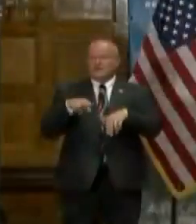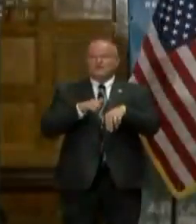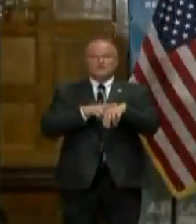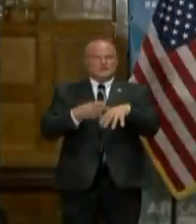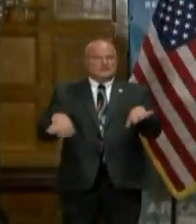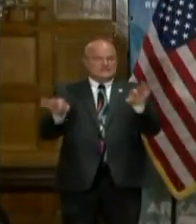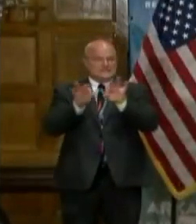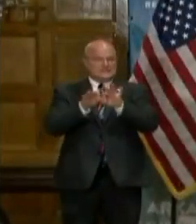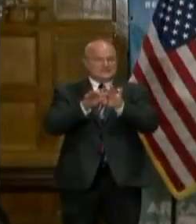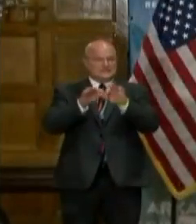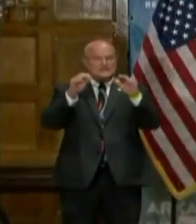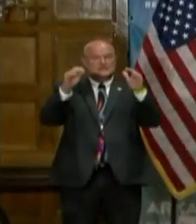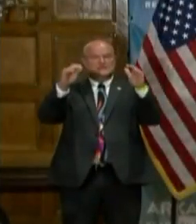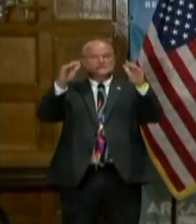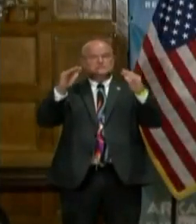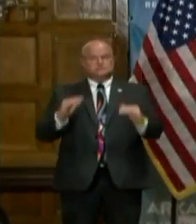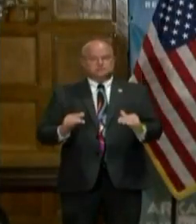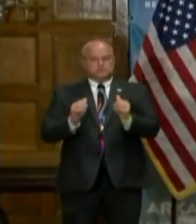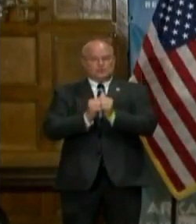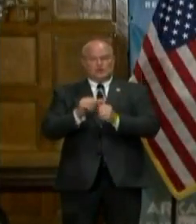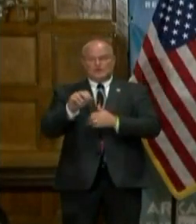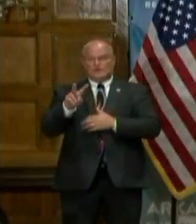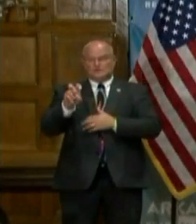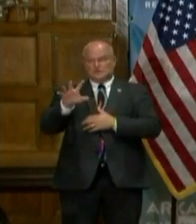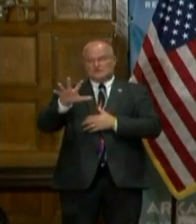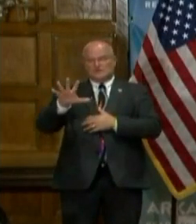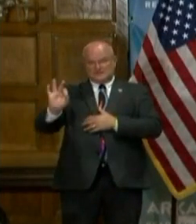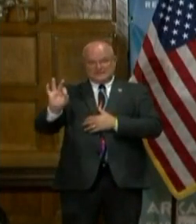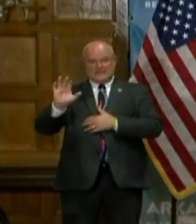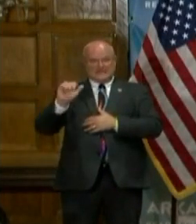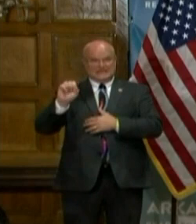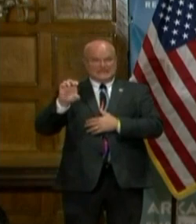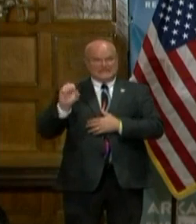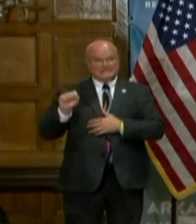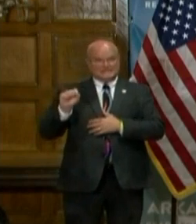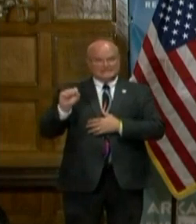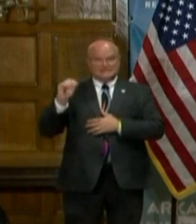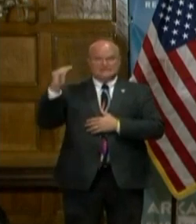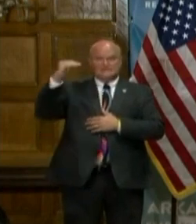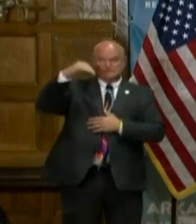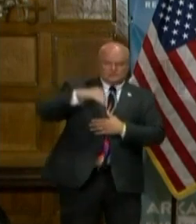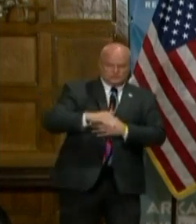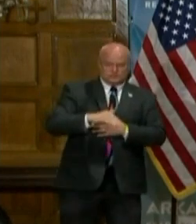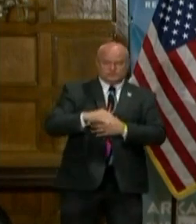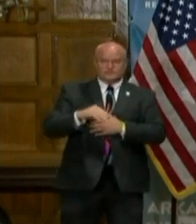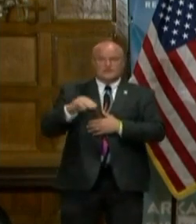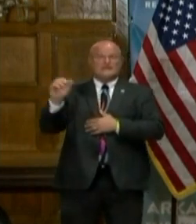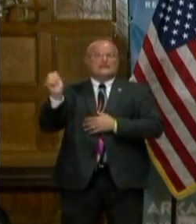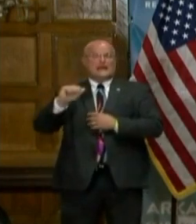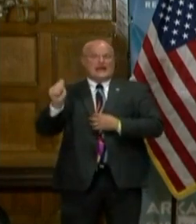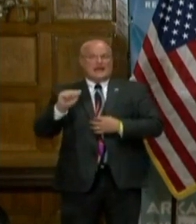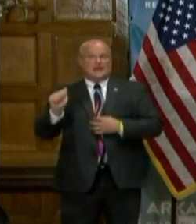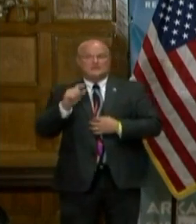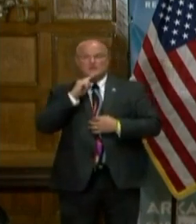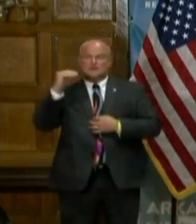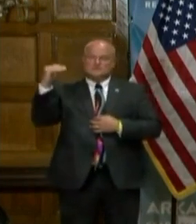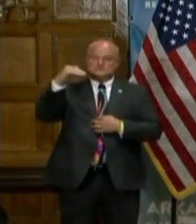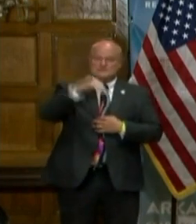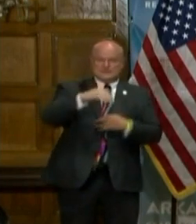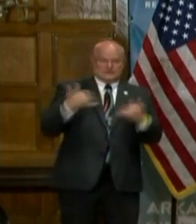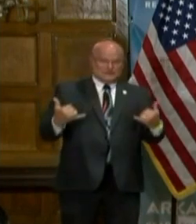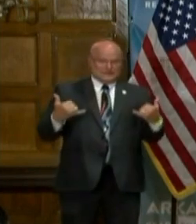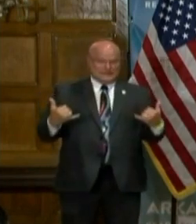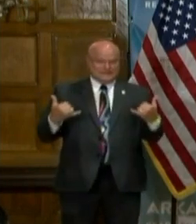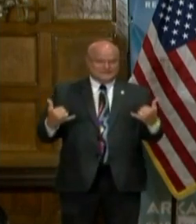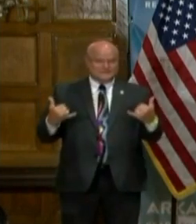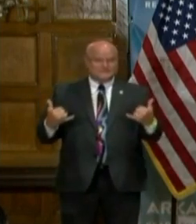the significant drop with the 259 cases. The rolling average is on a downward